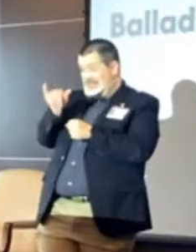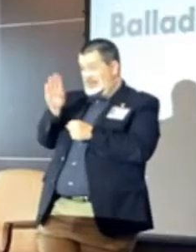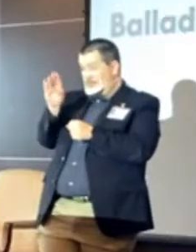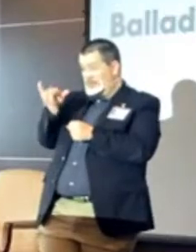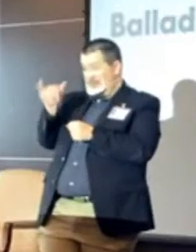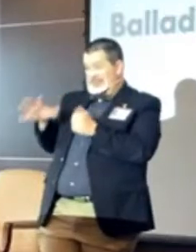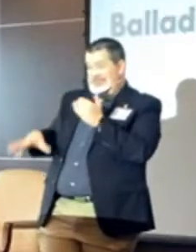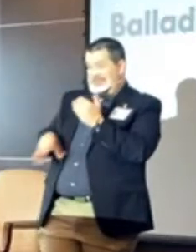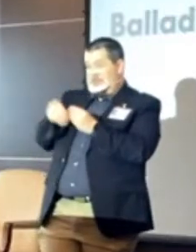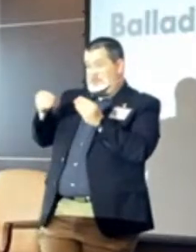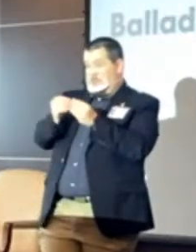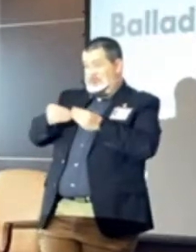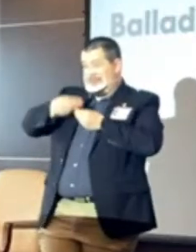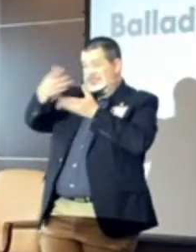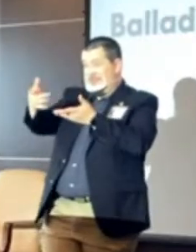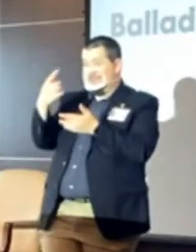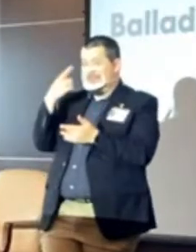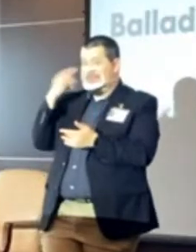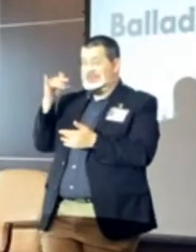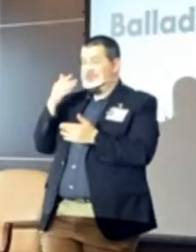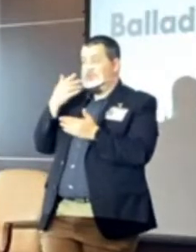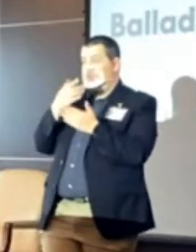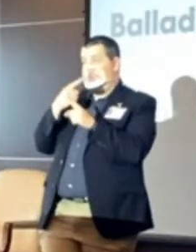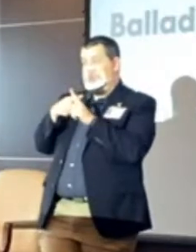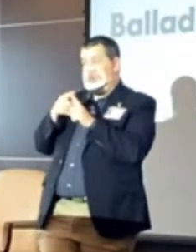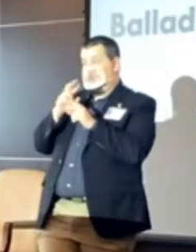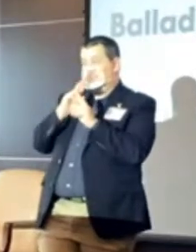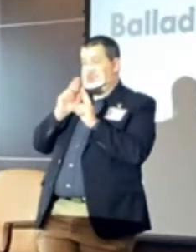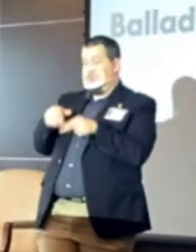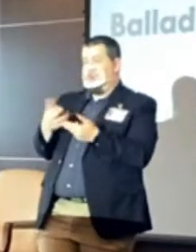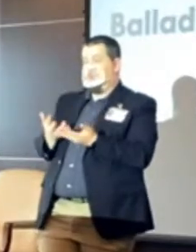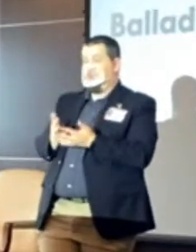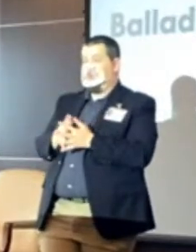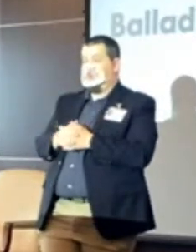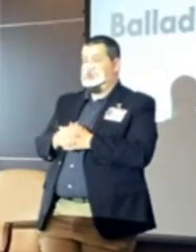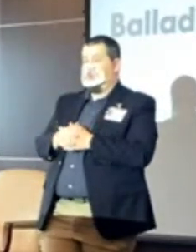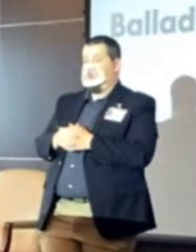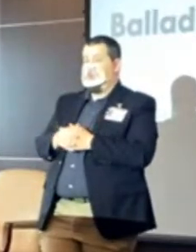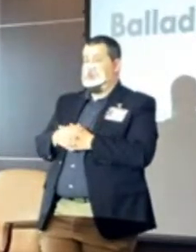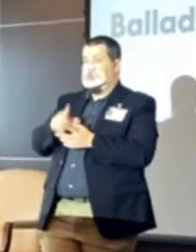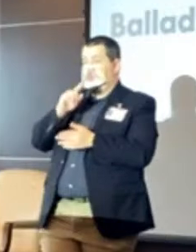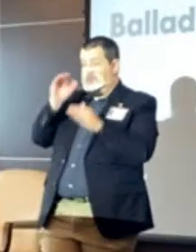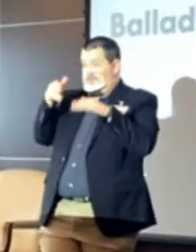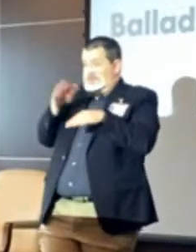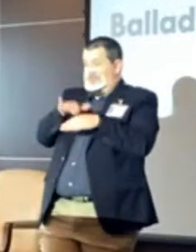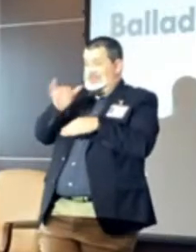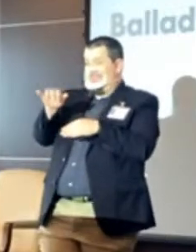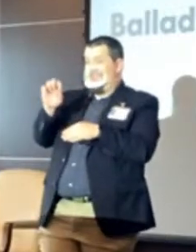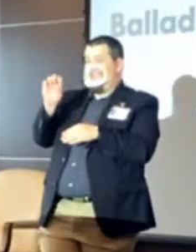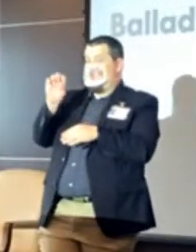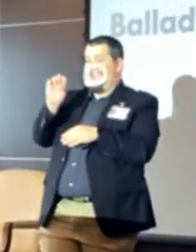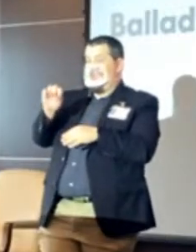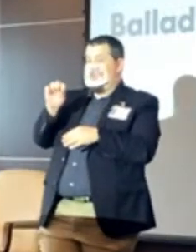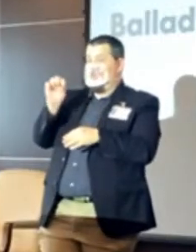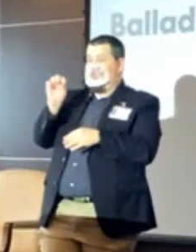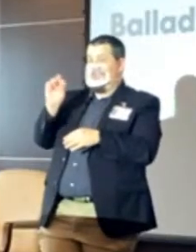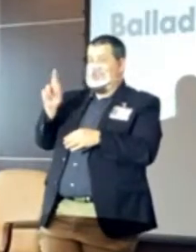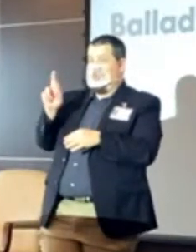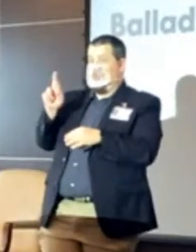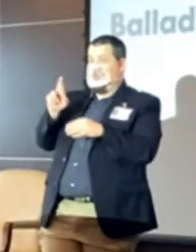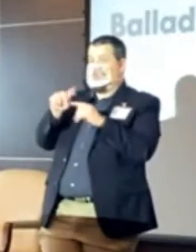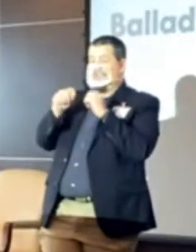greatly expand that ability? It sounds like it's a very positive response. So Yeah, we really focus on that. Actually, our emergency operations team